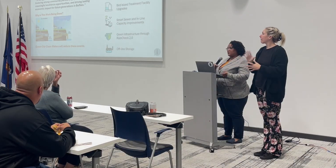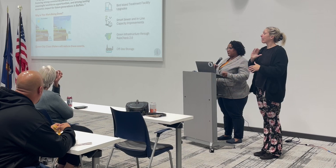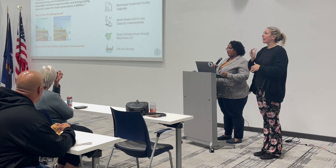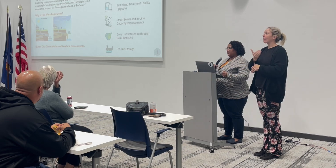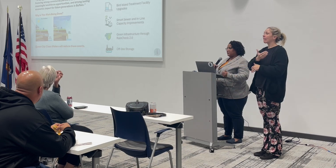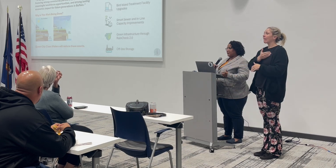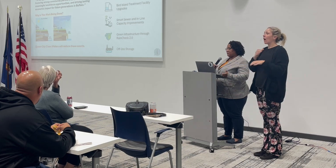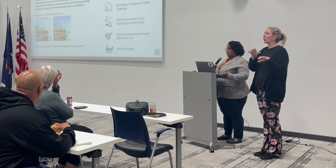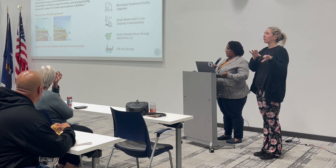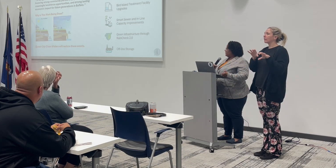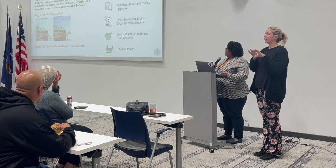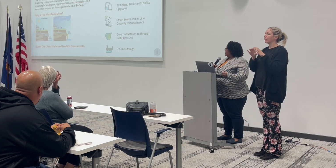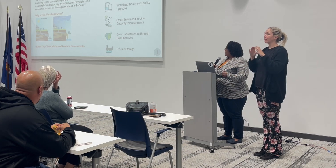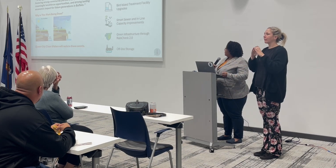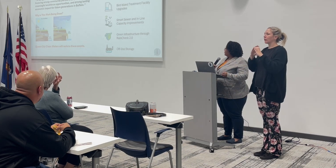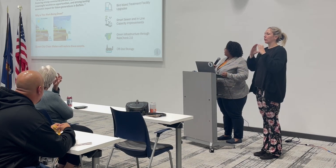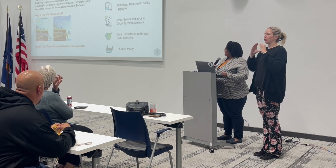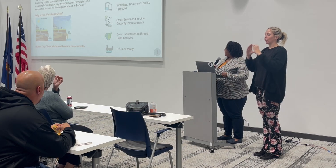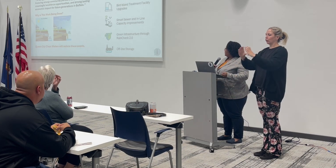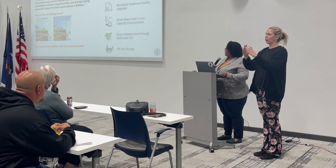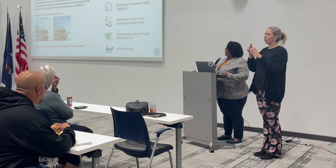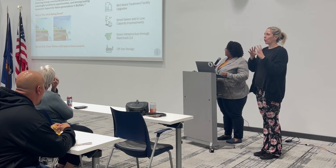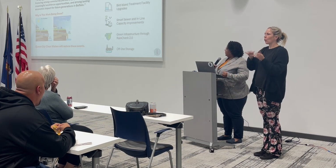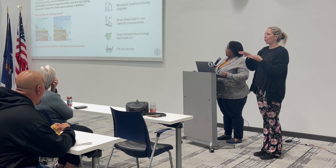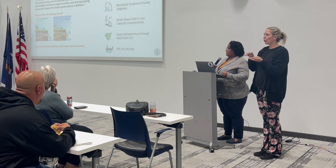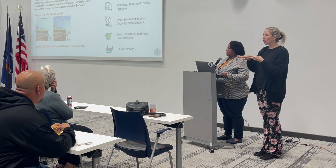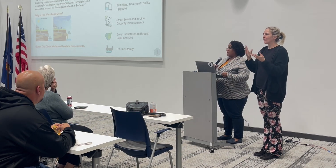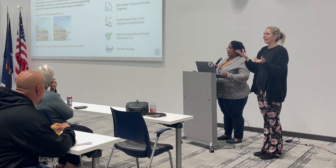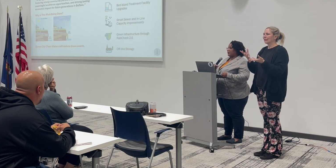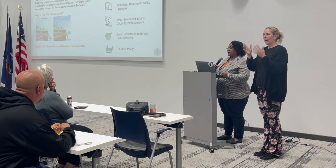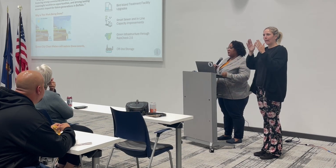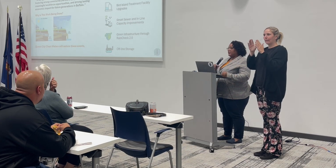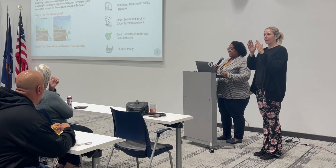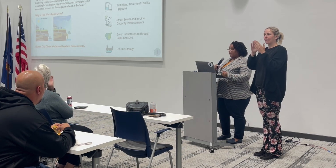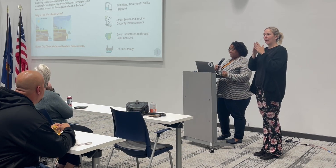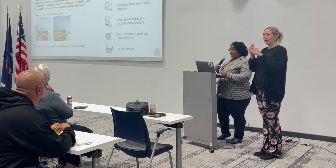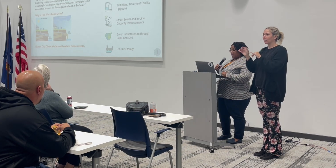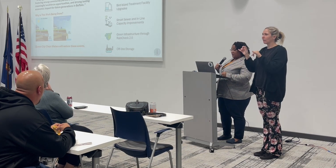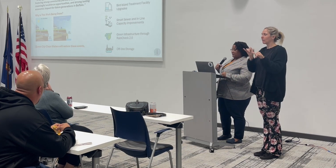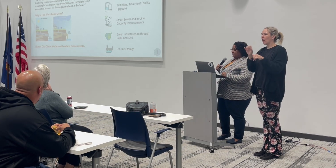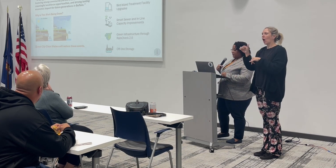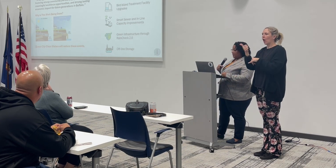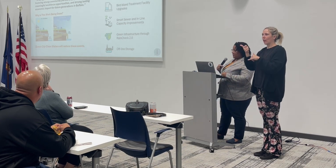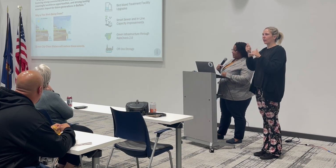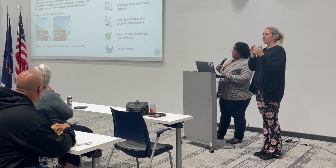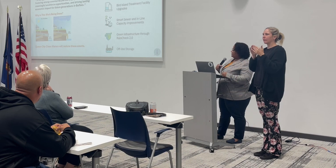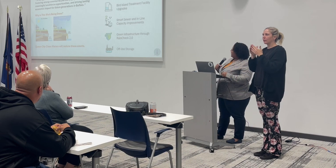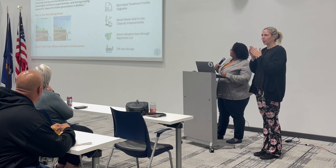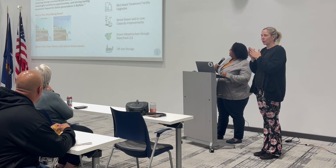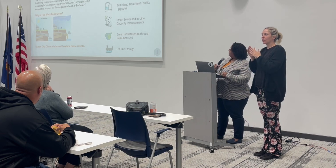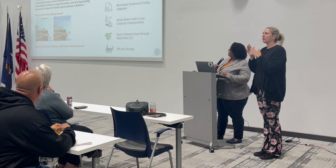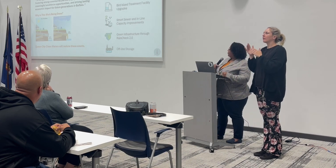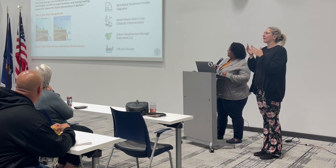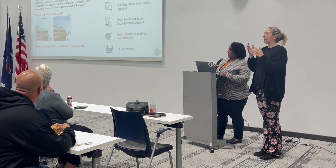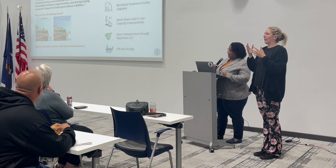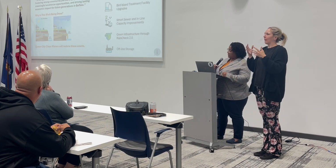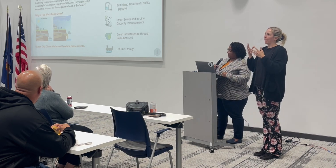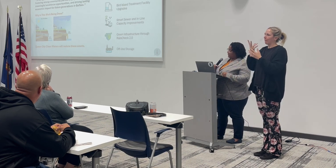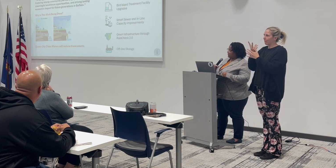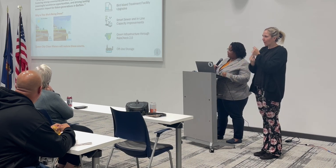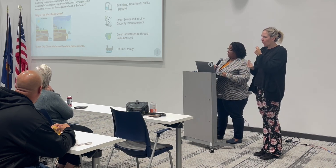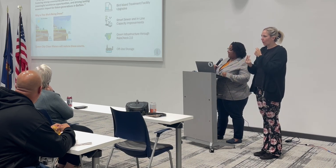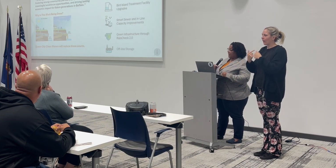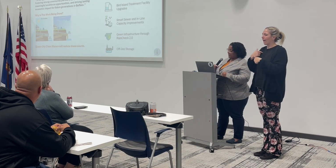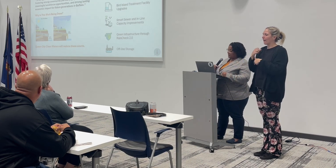sewers in the city of Buffalo, like many other communities, are combined, meaning that they take both